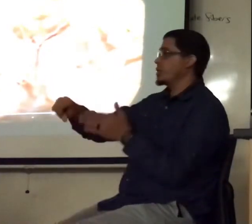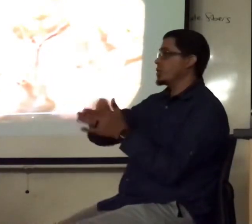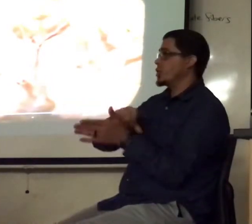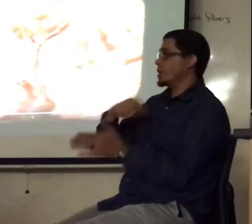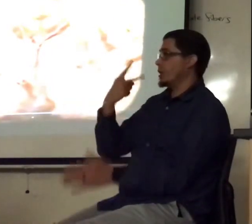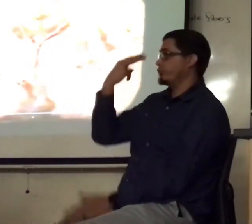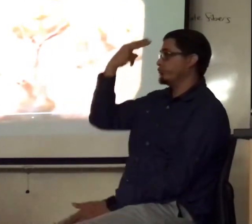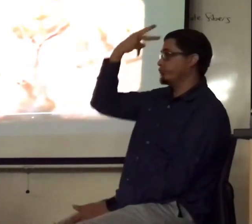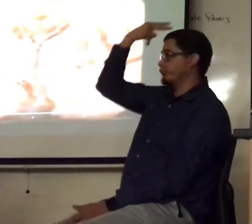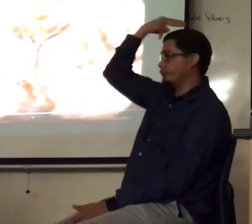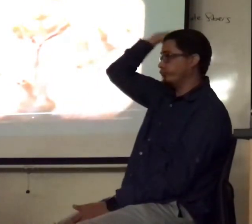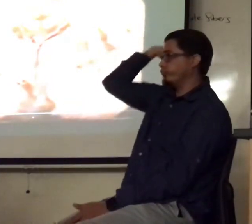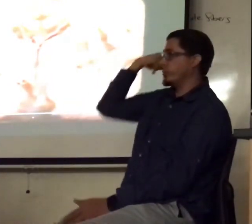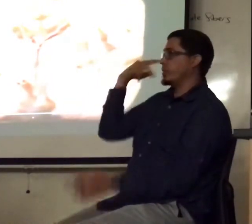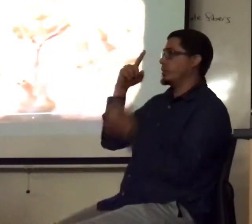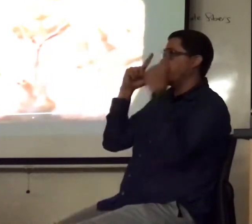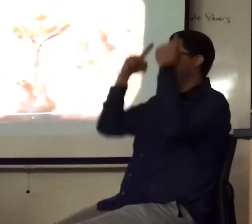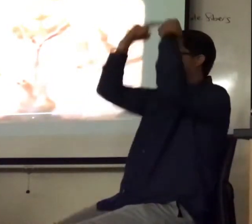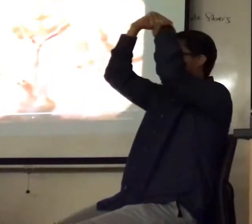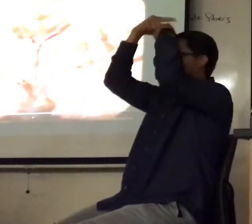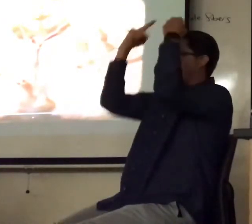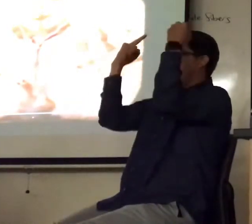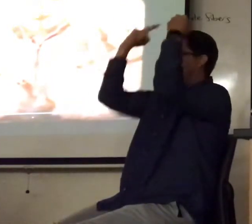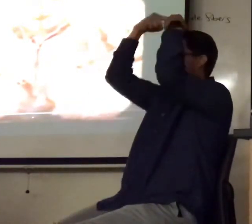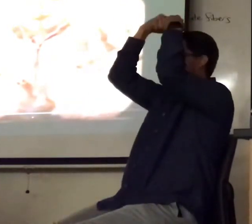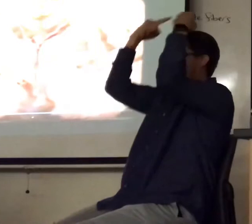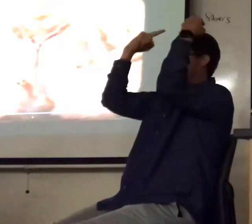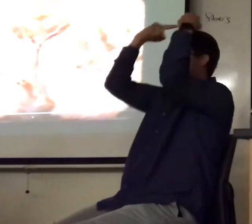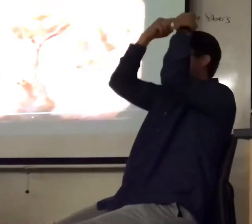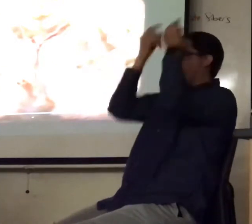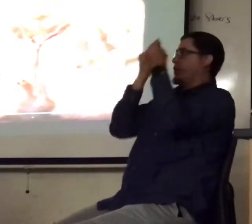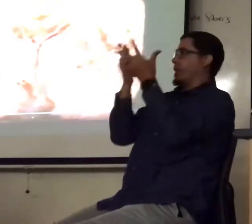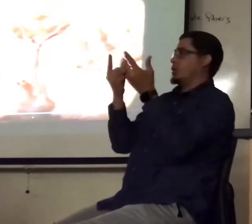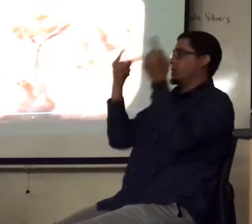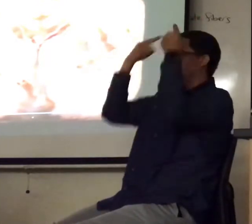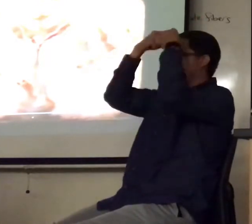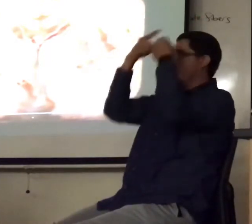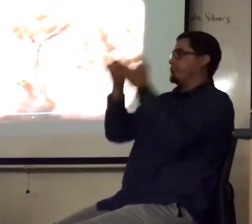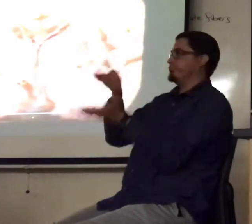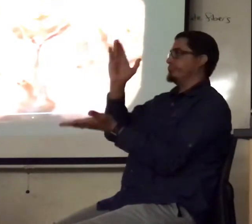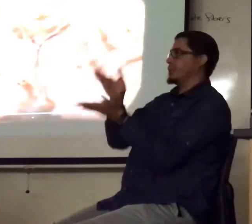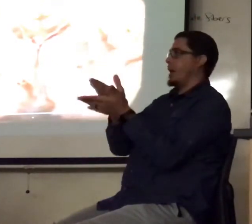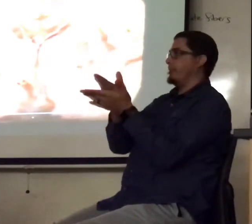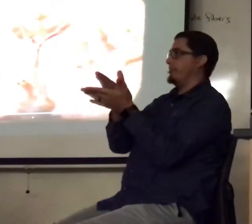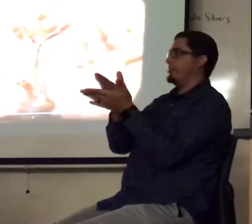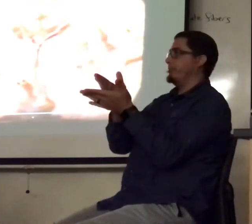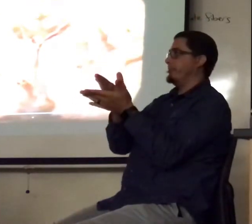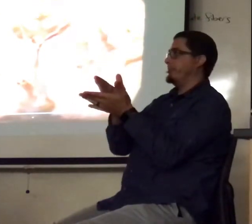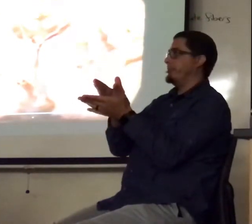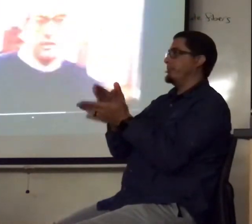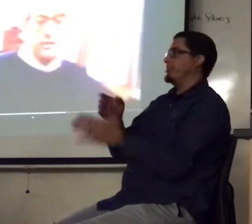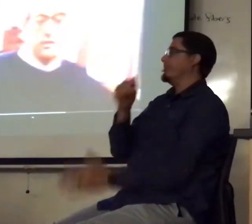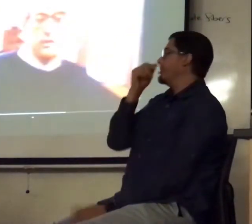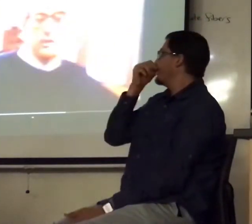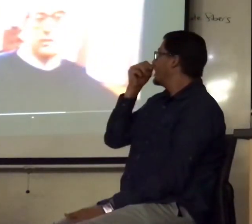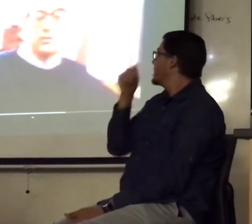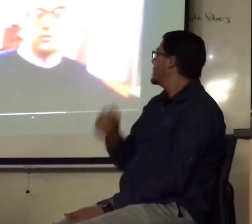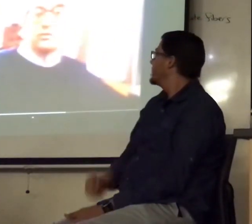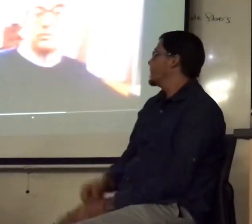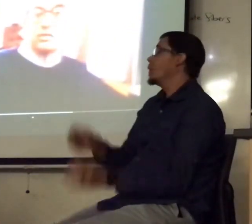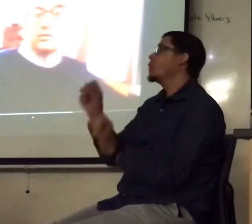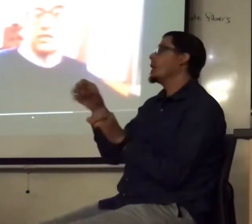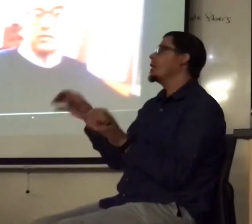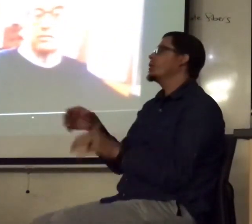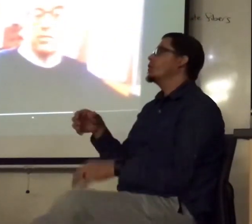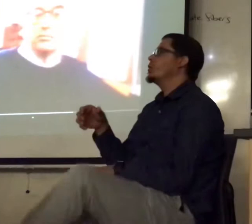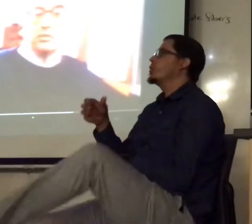Joe's brain, the transmission of information between the two hemispheres was halted. Michael Gazanica. What we can do